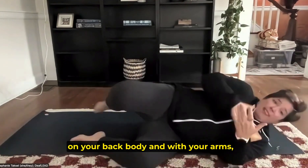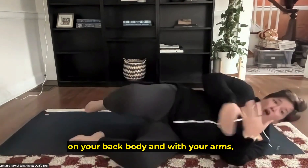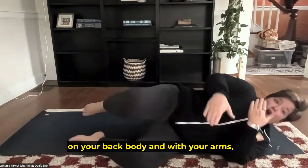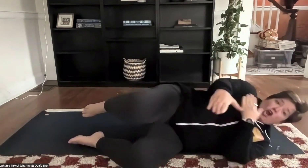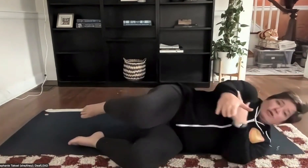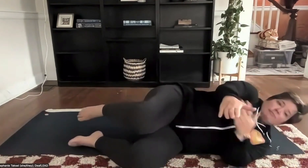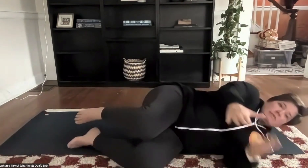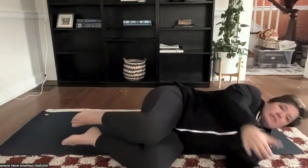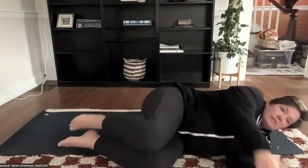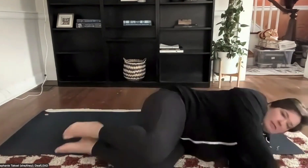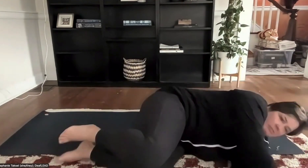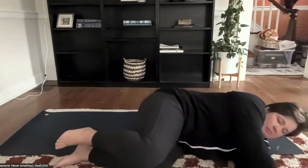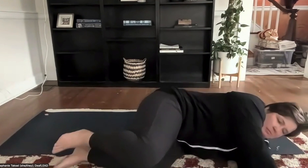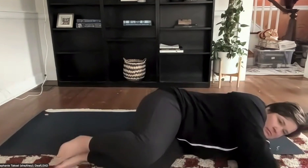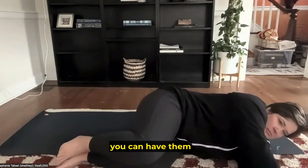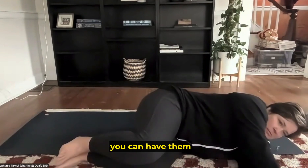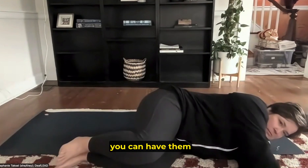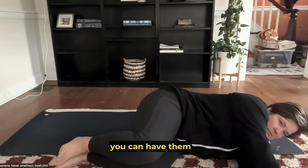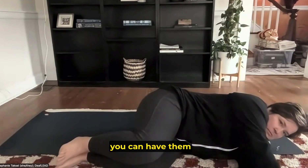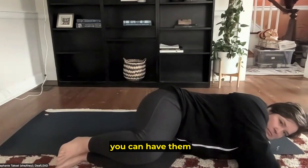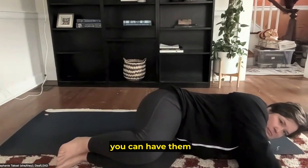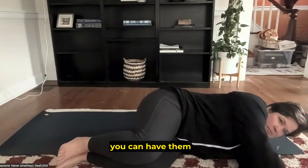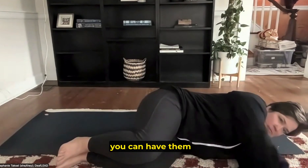arms, you can have them